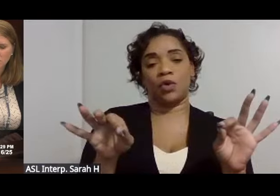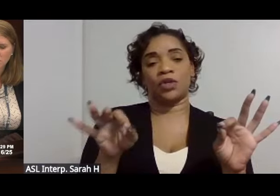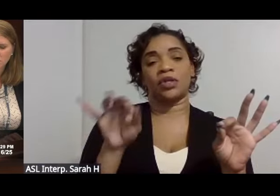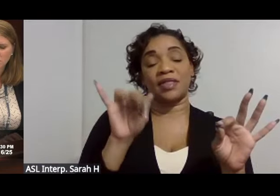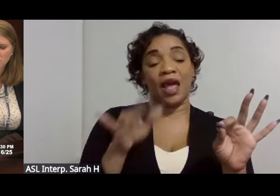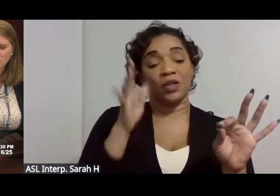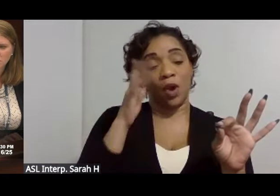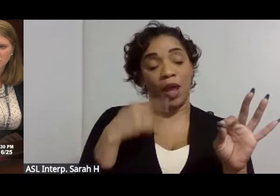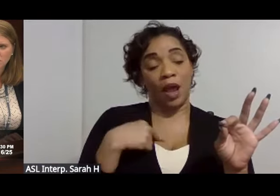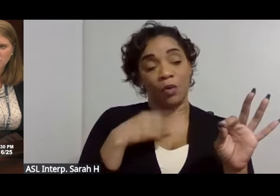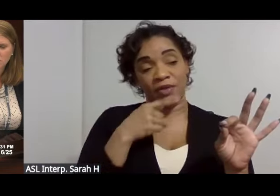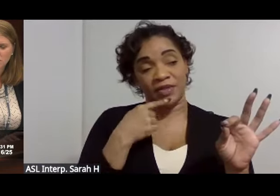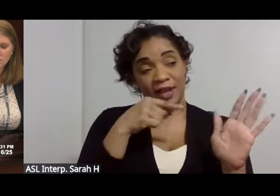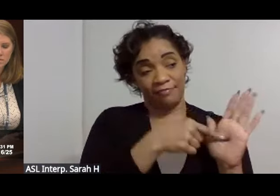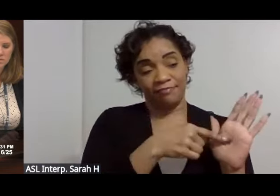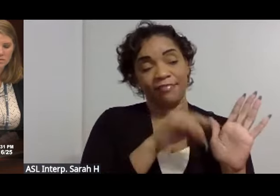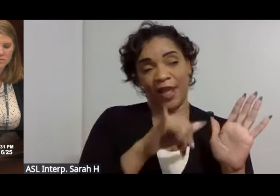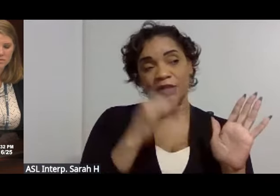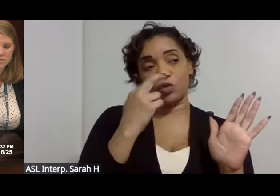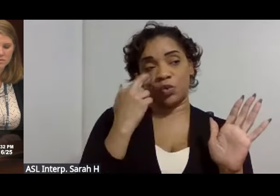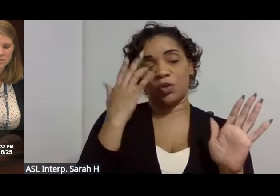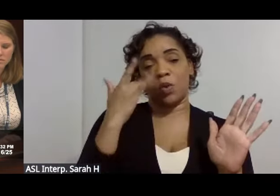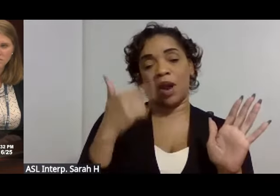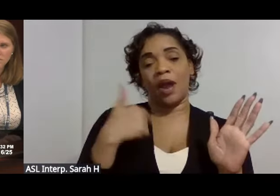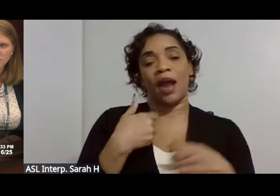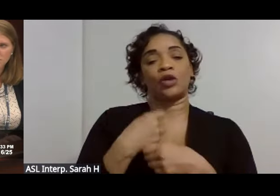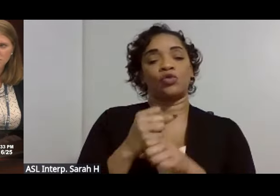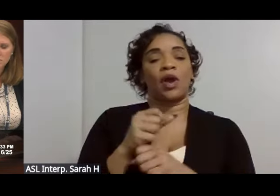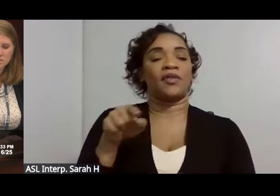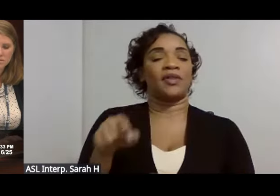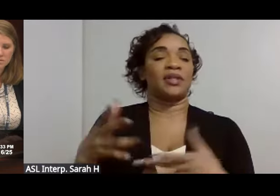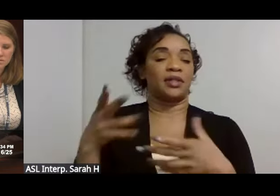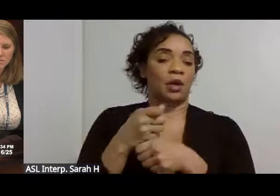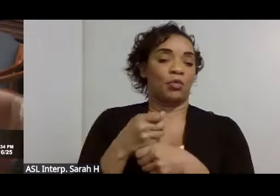I drafted the summary I did. I think what you've done on the summary,